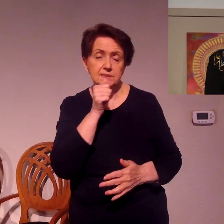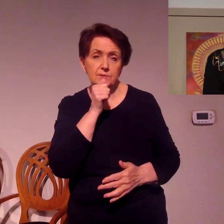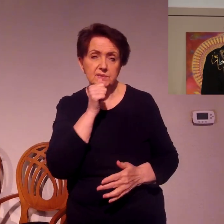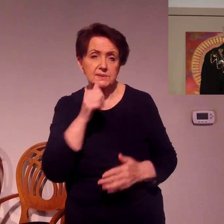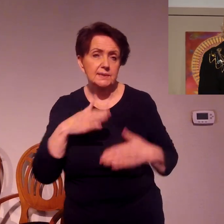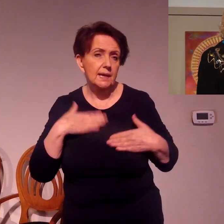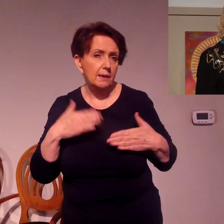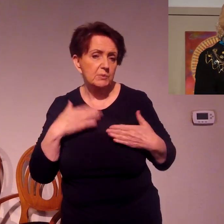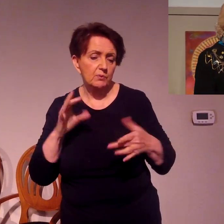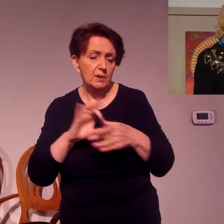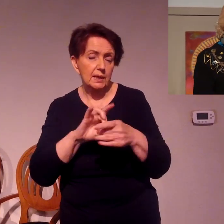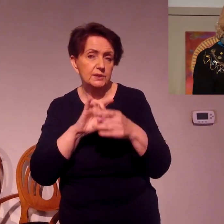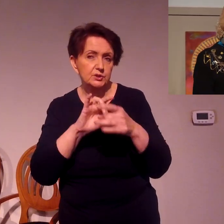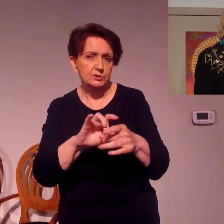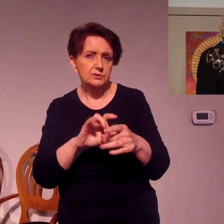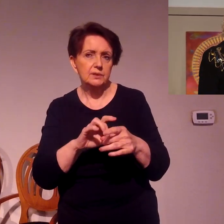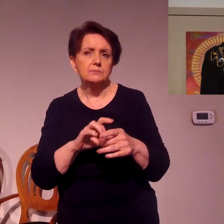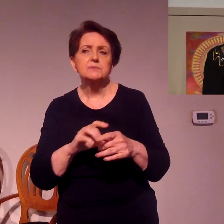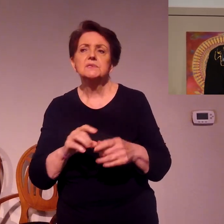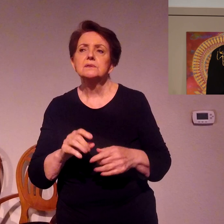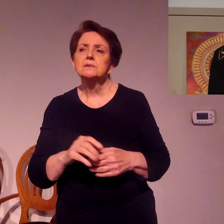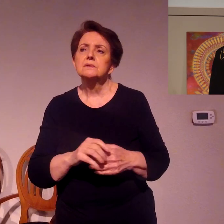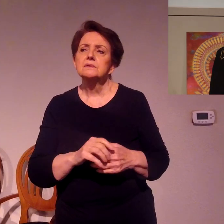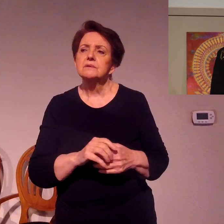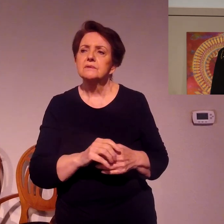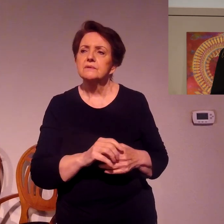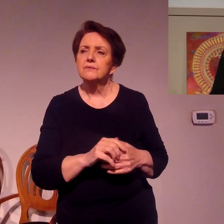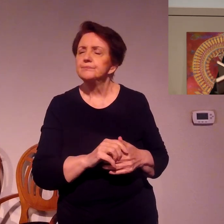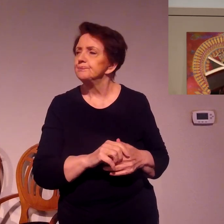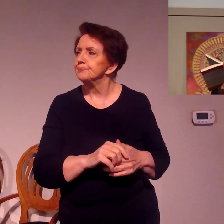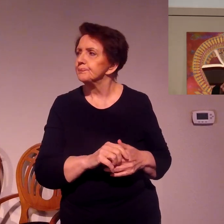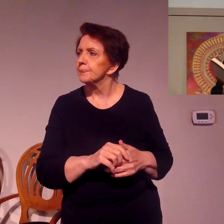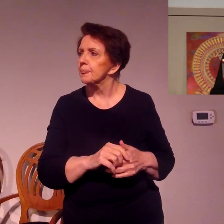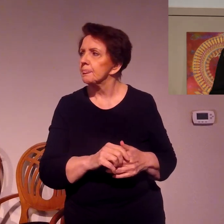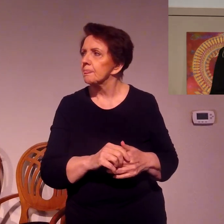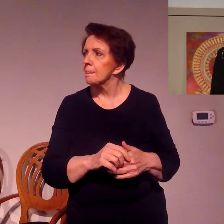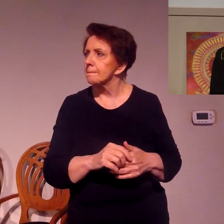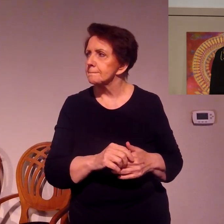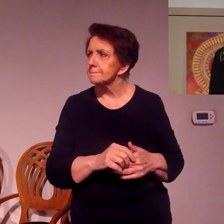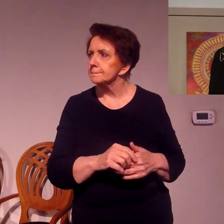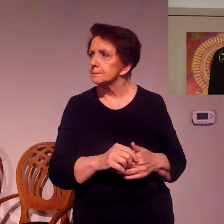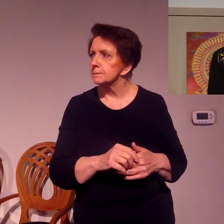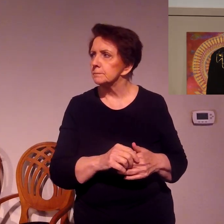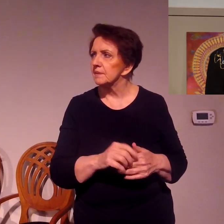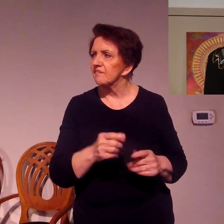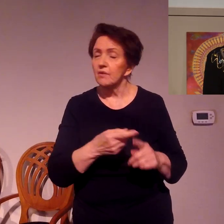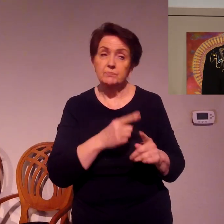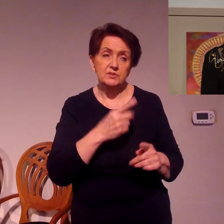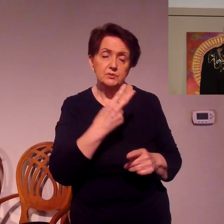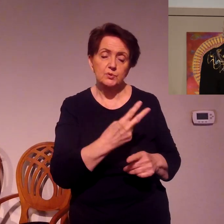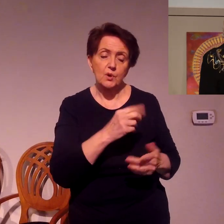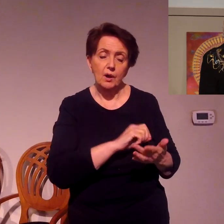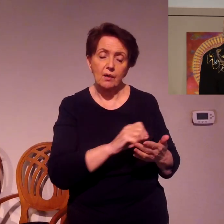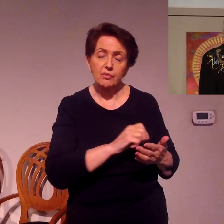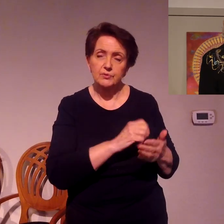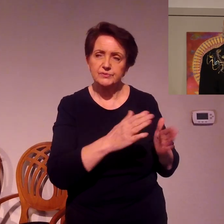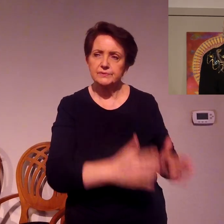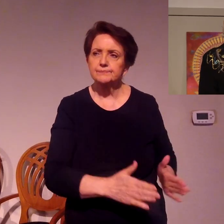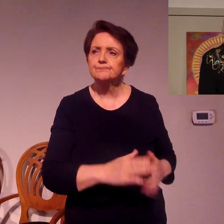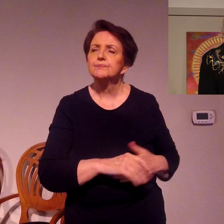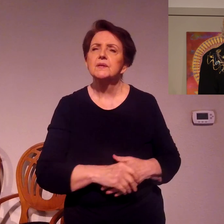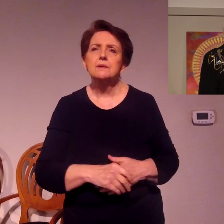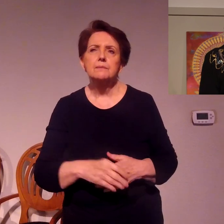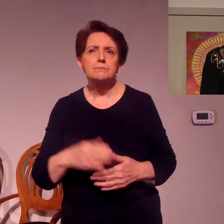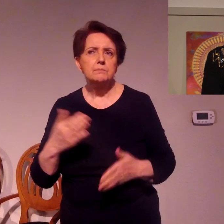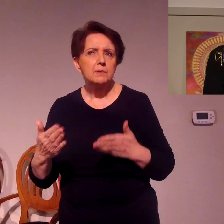from Don Miguel Ruiz Jr. and Heather Ash Amara, you may begin to